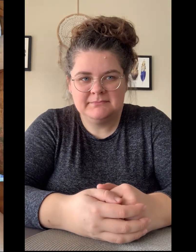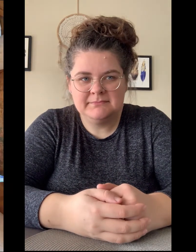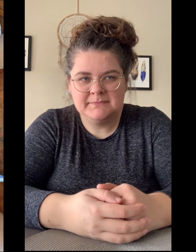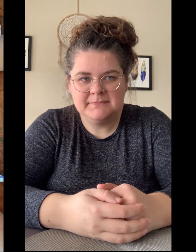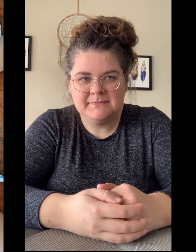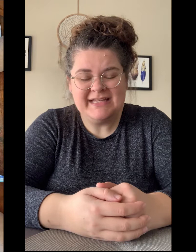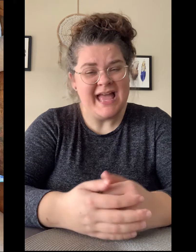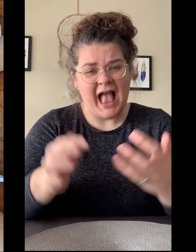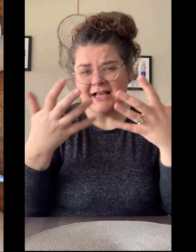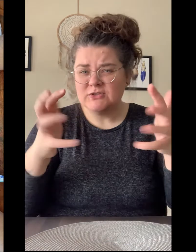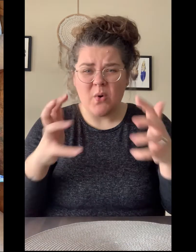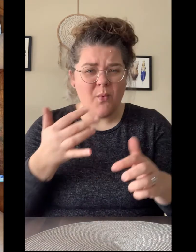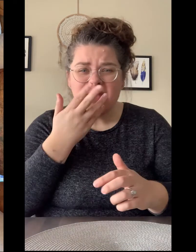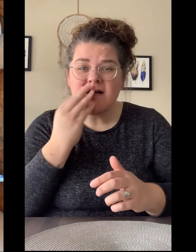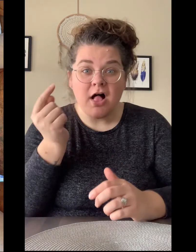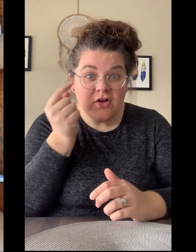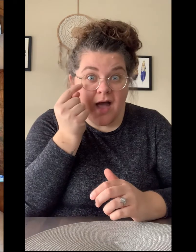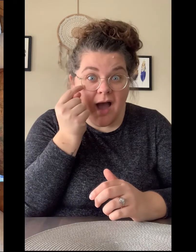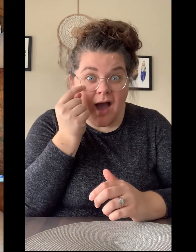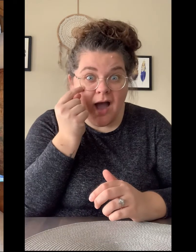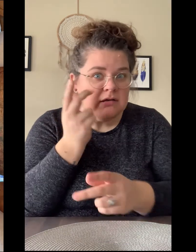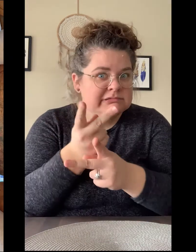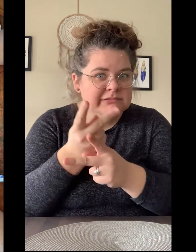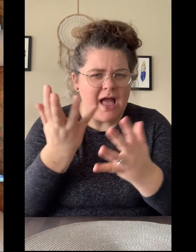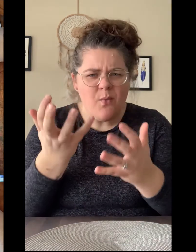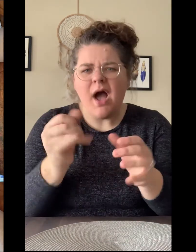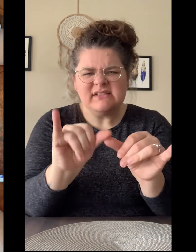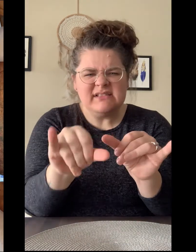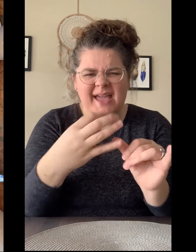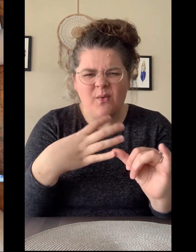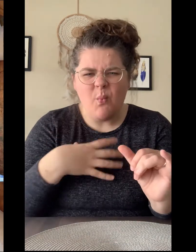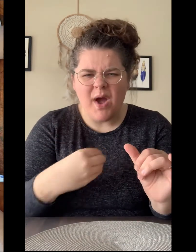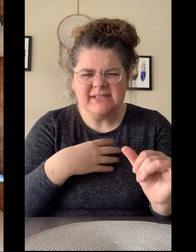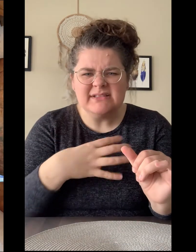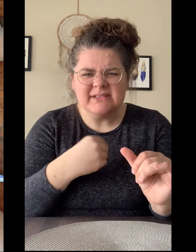I'm going to stay away from his eye so I can make that eyeball white.